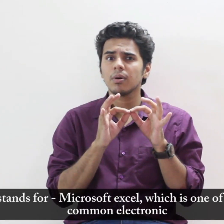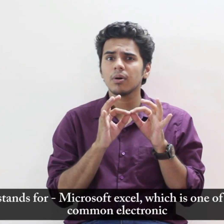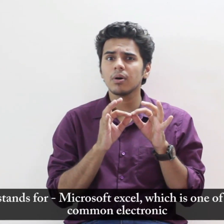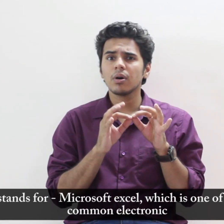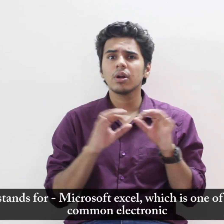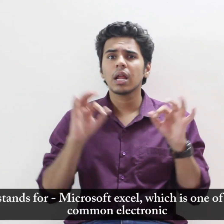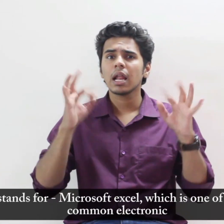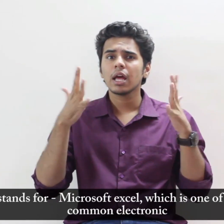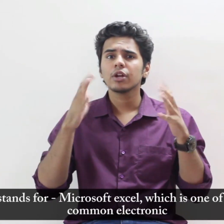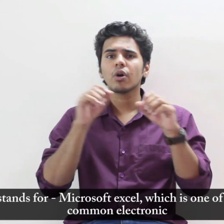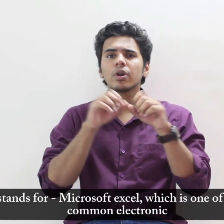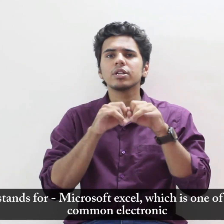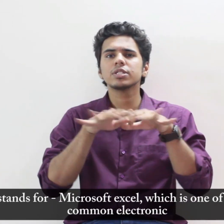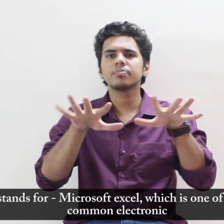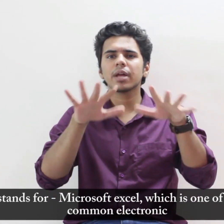electronic